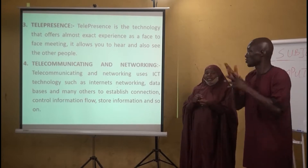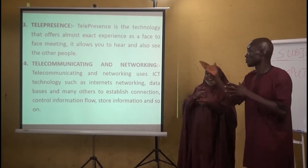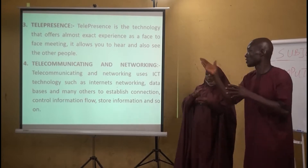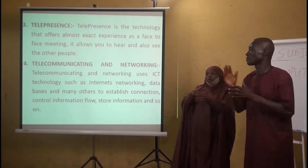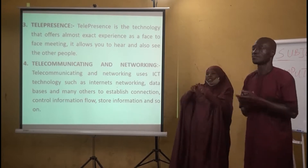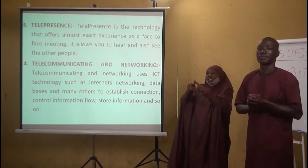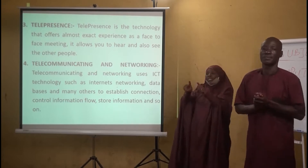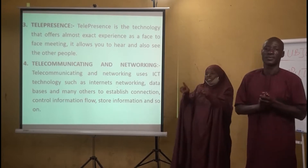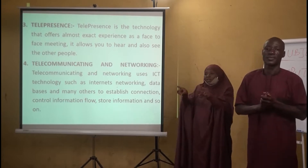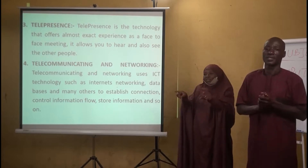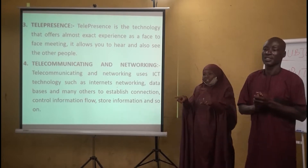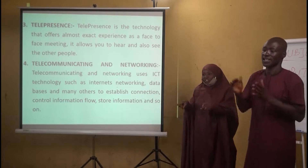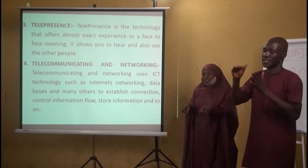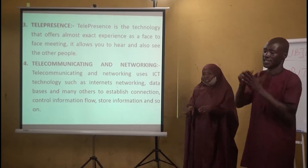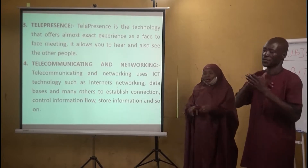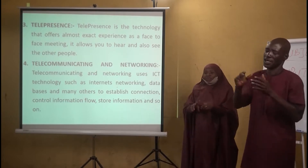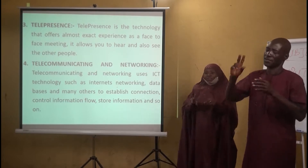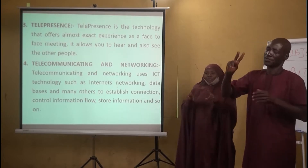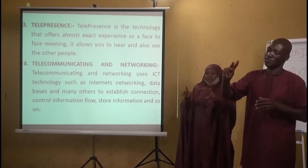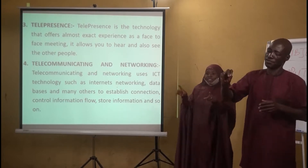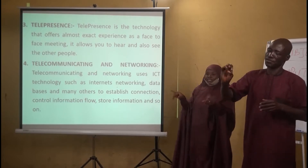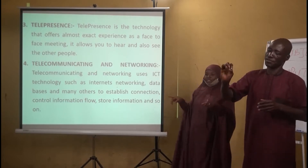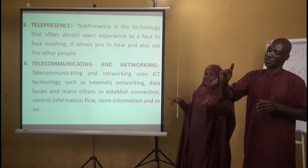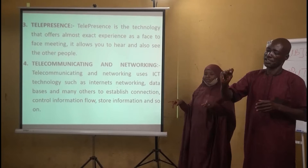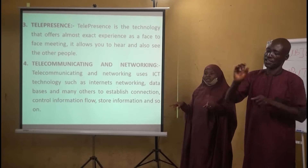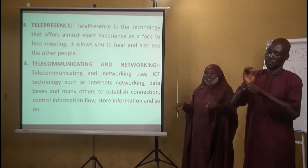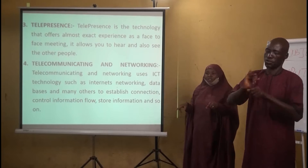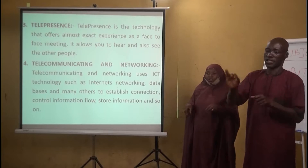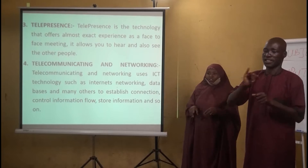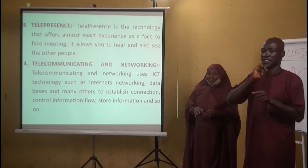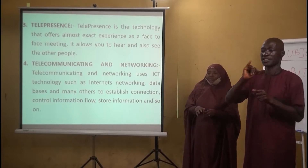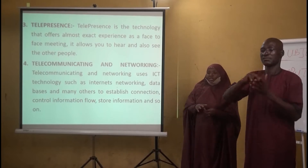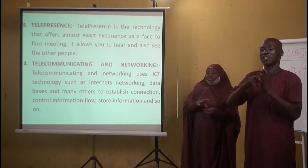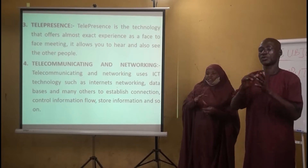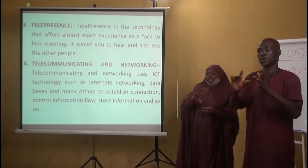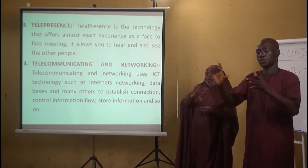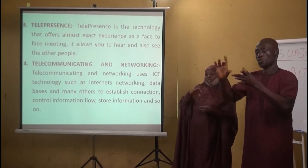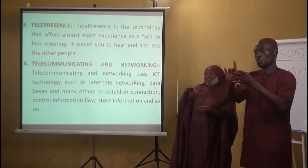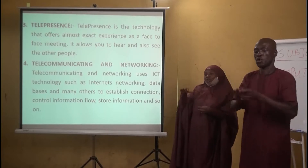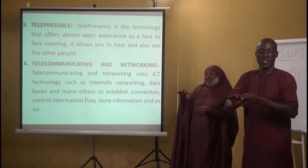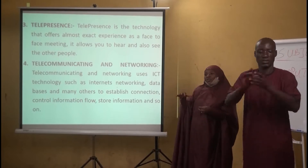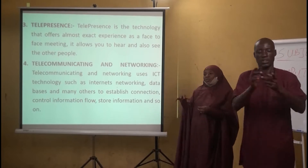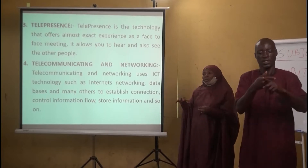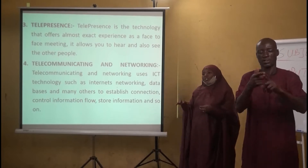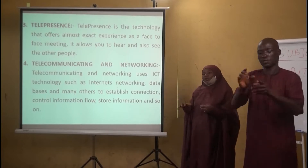the what? Is the connection of different systems sharing the same sharing information